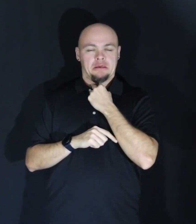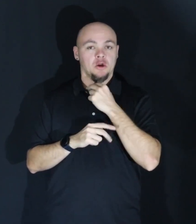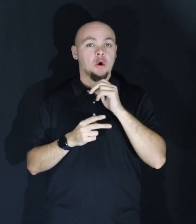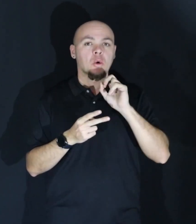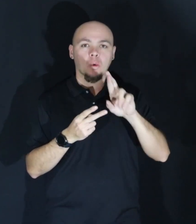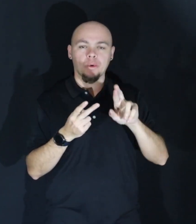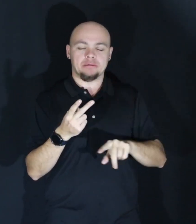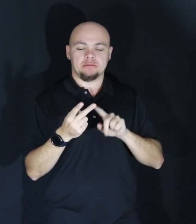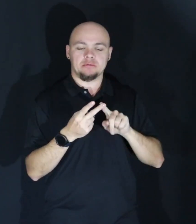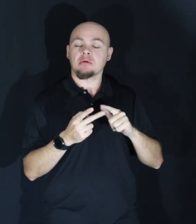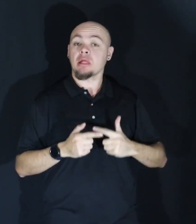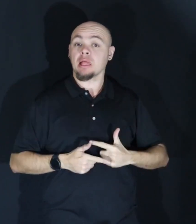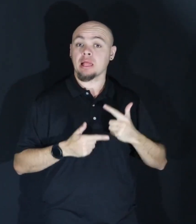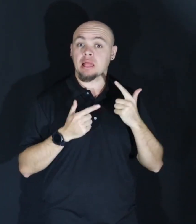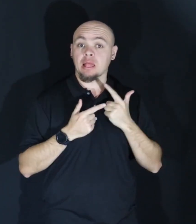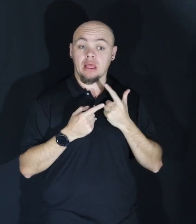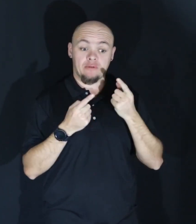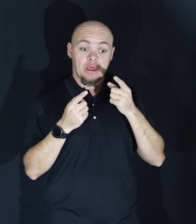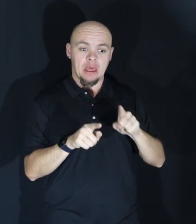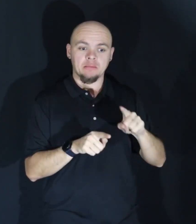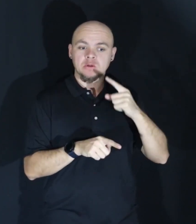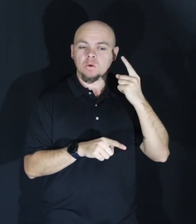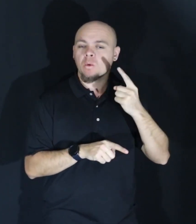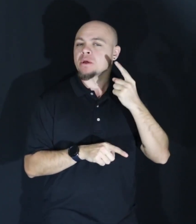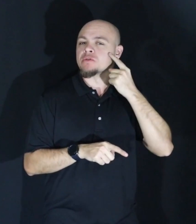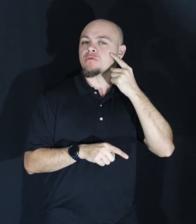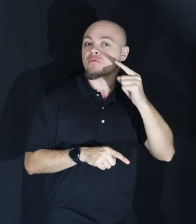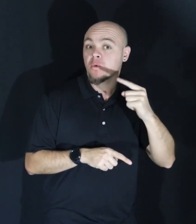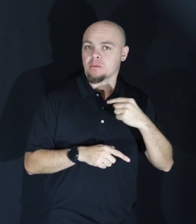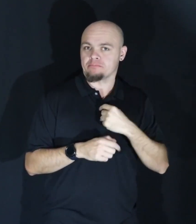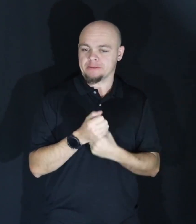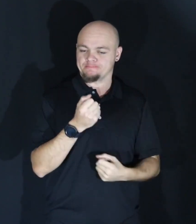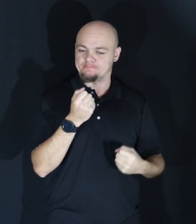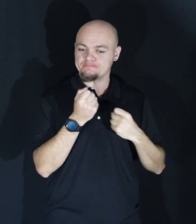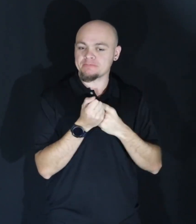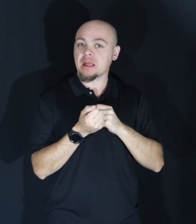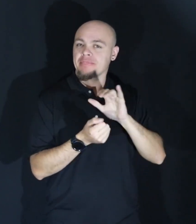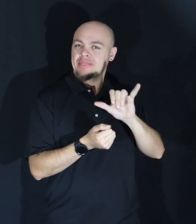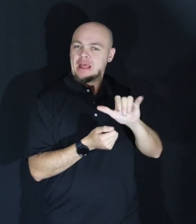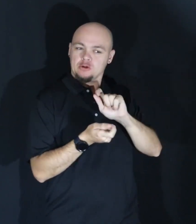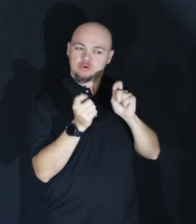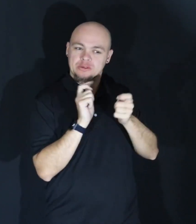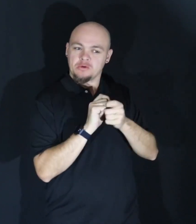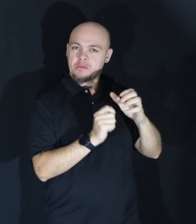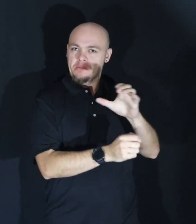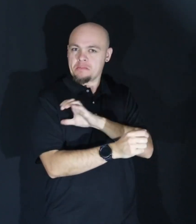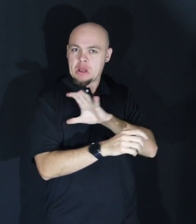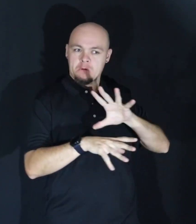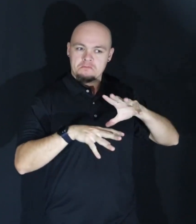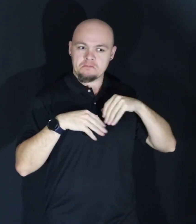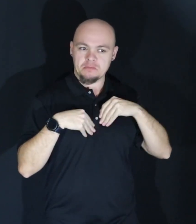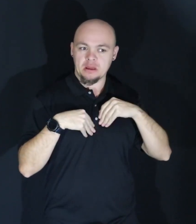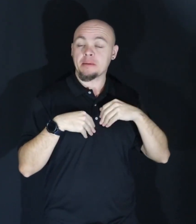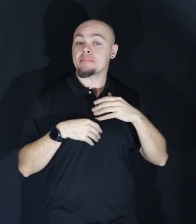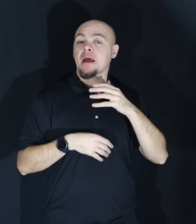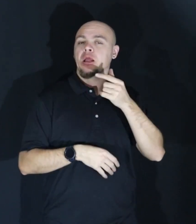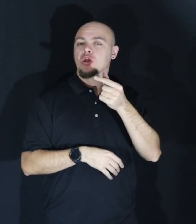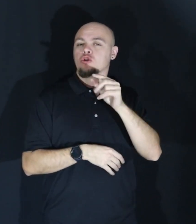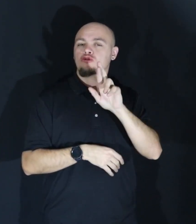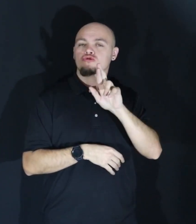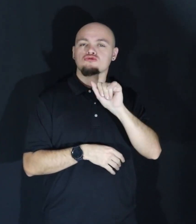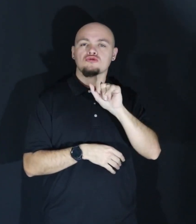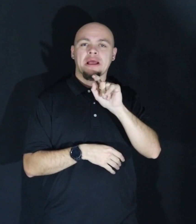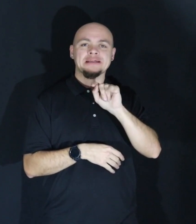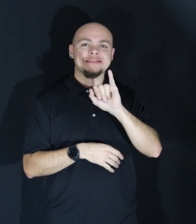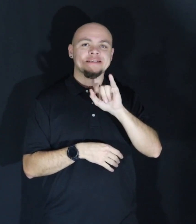that life was always happening for me and embrace its transformative power. And so I began my gratitude campaign, making the